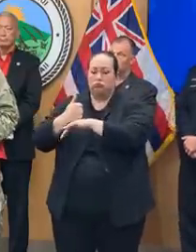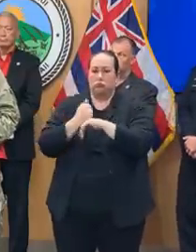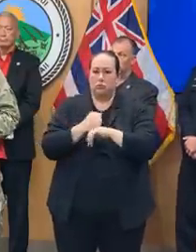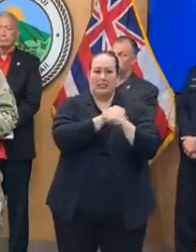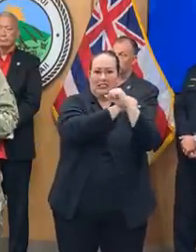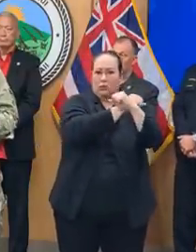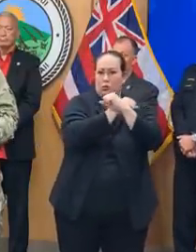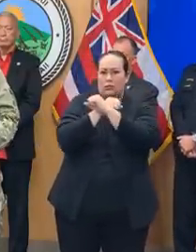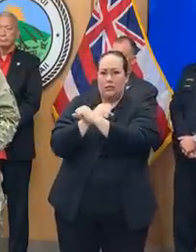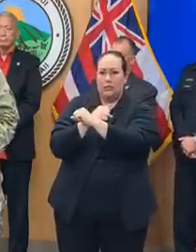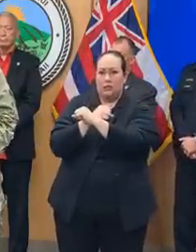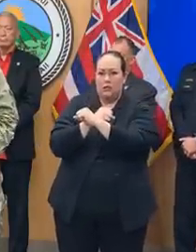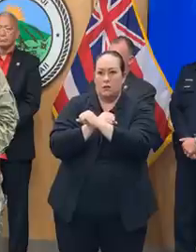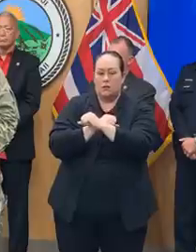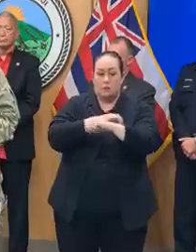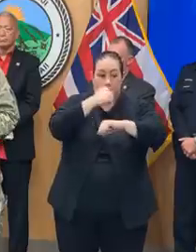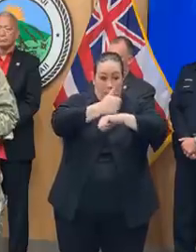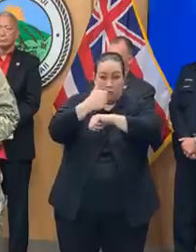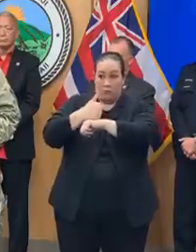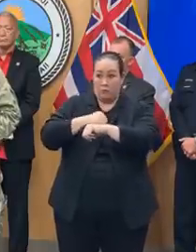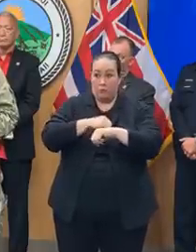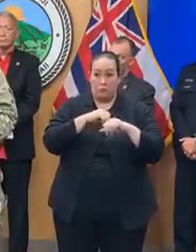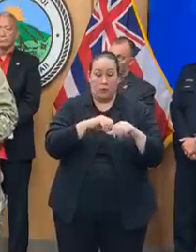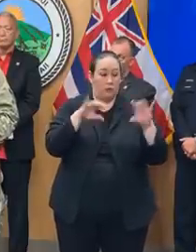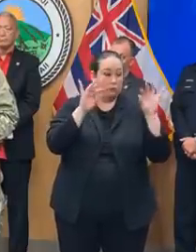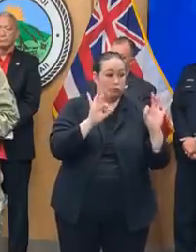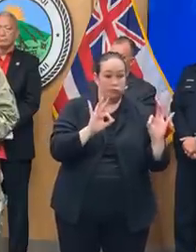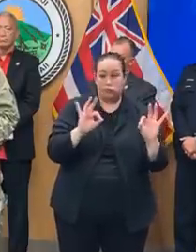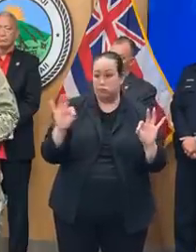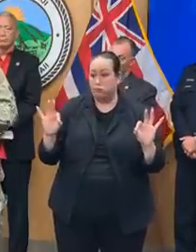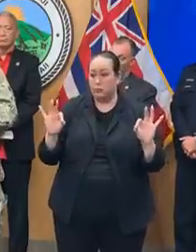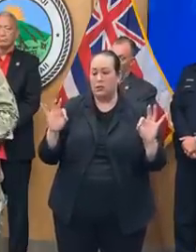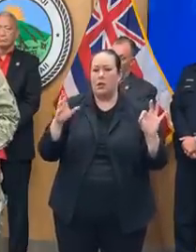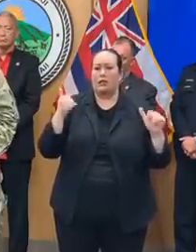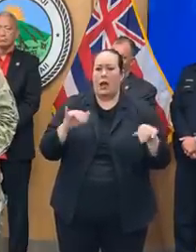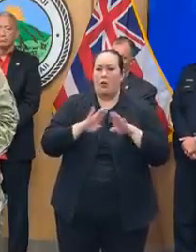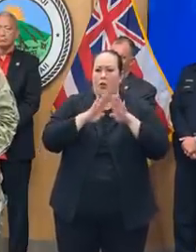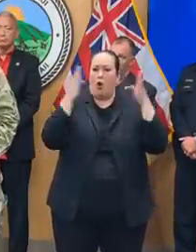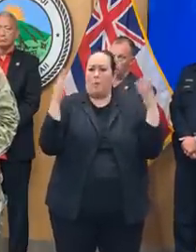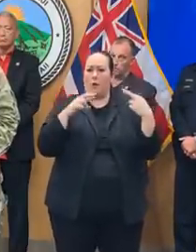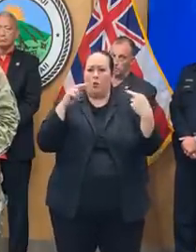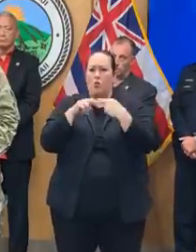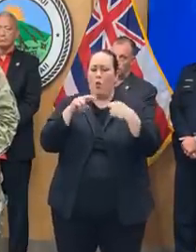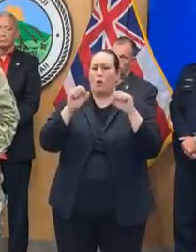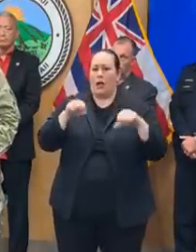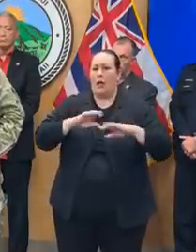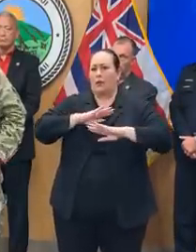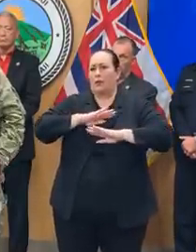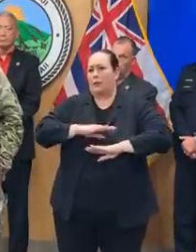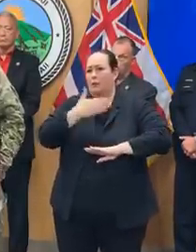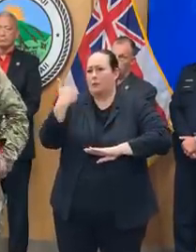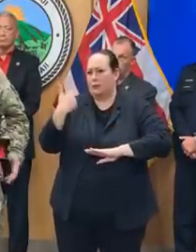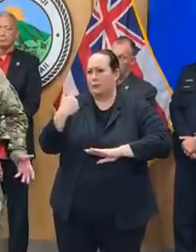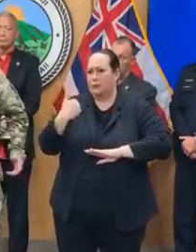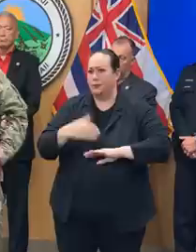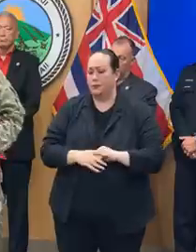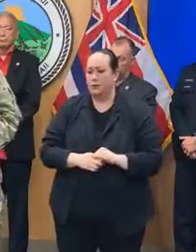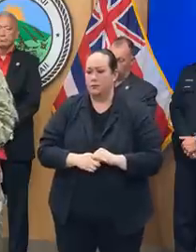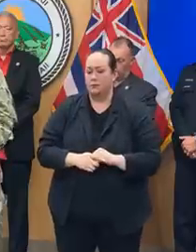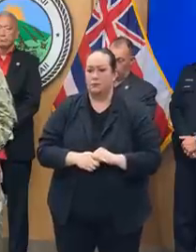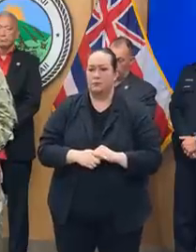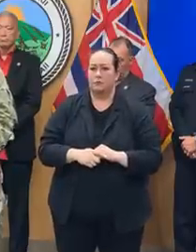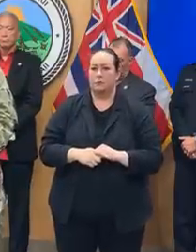that allowed the road to open back up and maybe decongest and provide some relief to West Maui. As